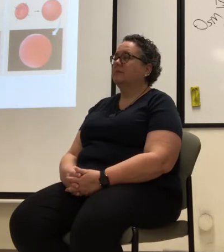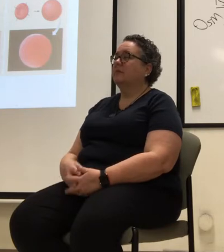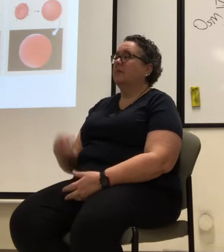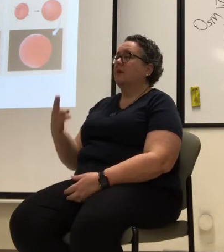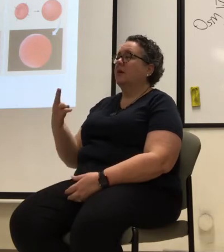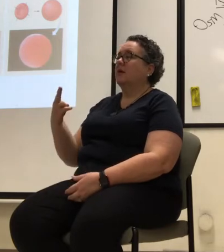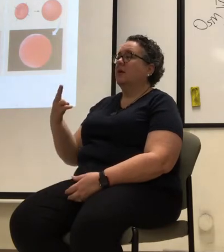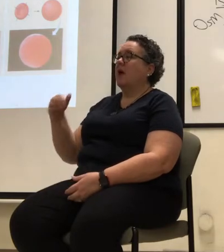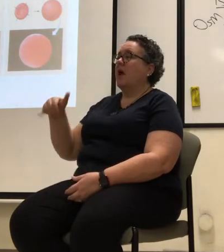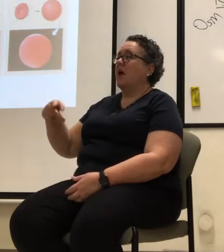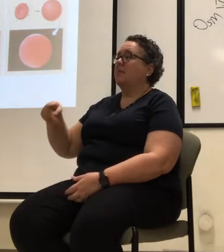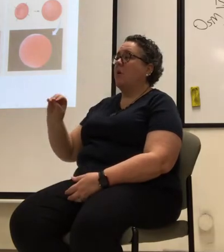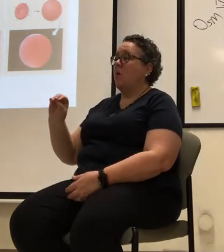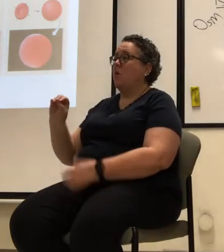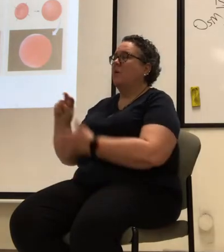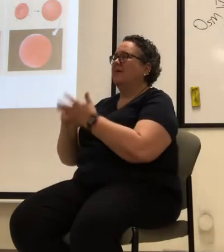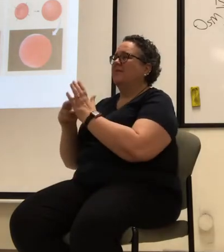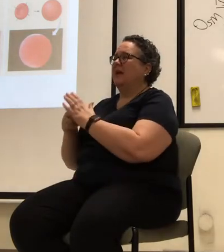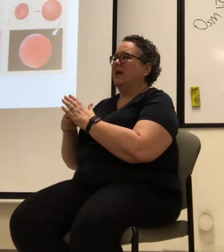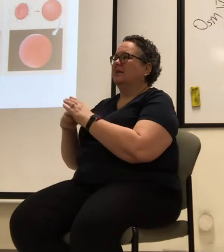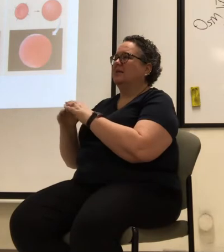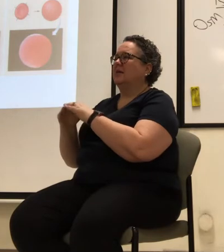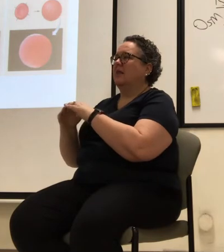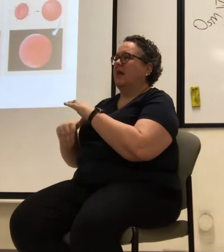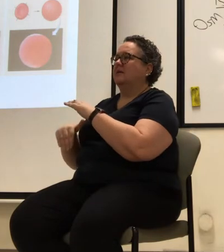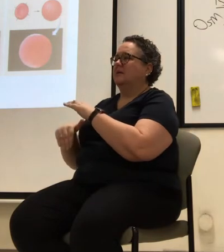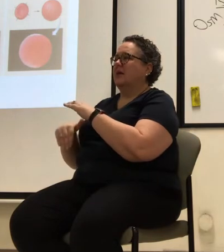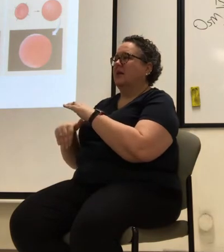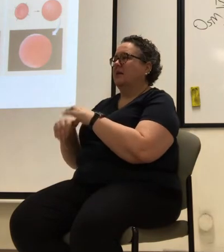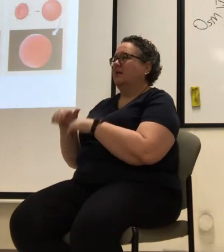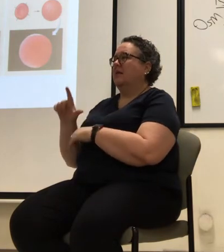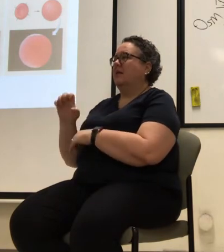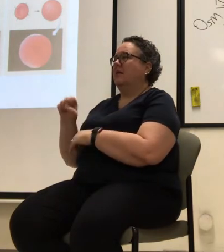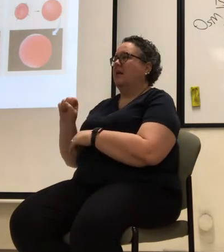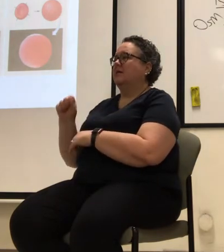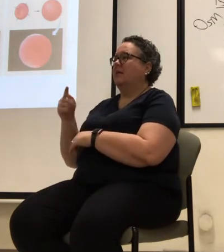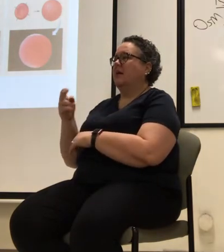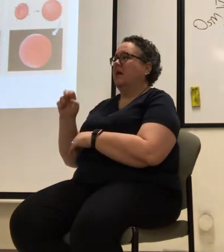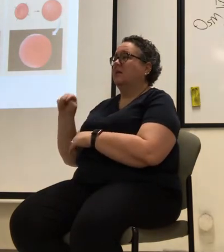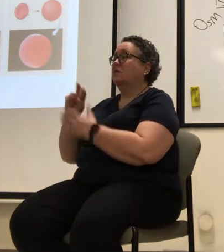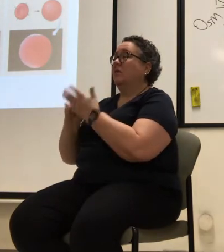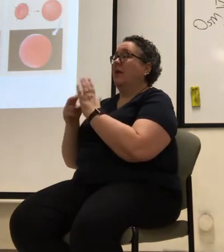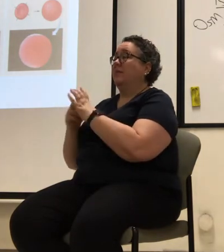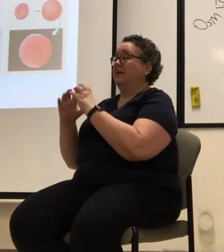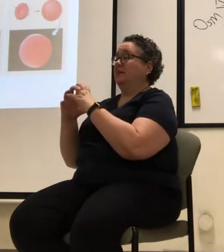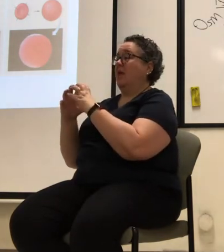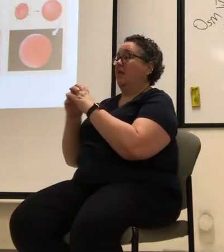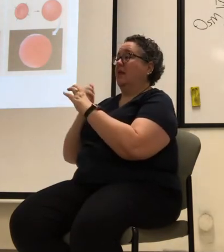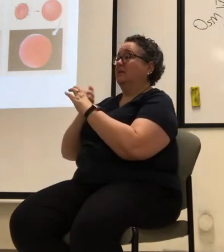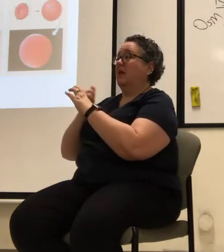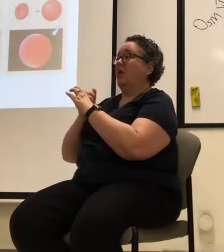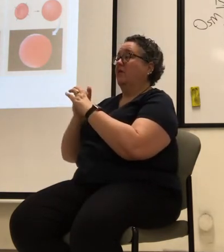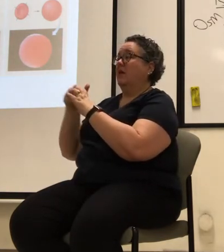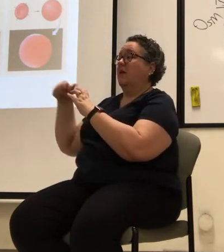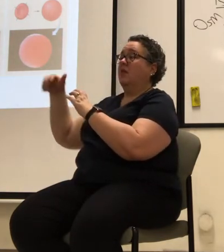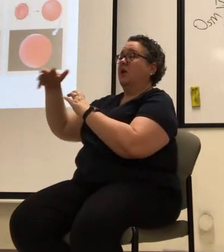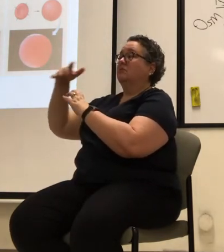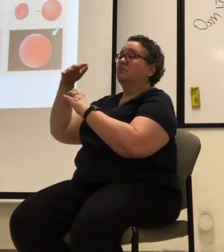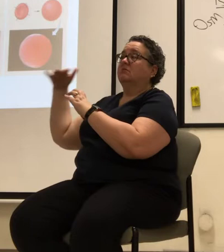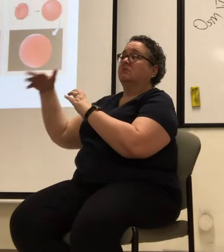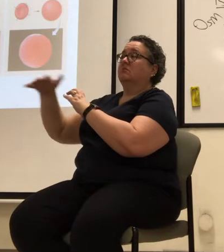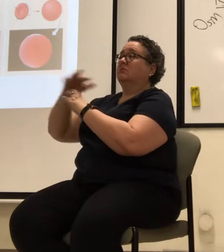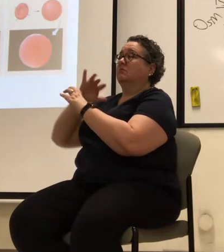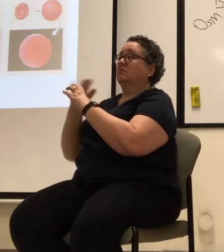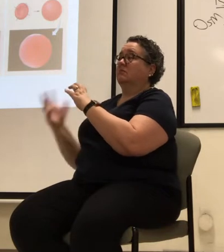Hypo means less than. So the solution's concentration is less than the cell's intracellular